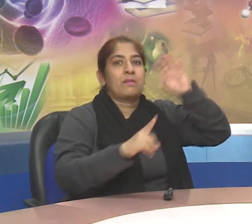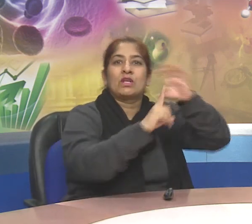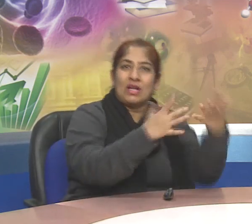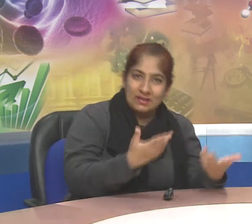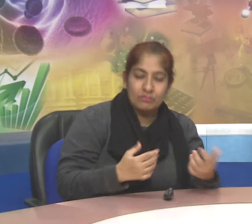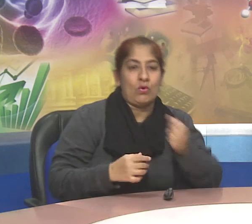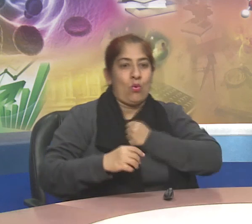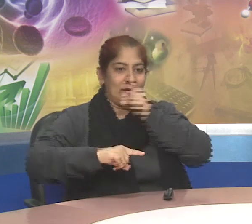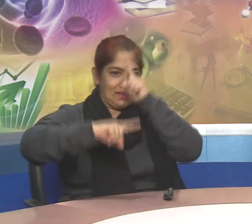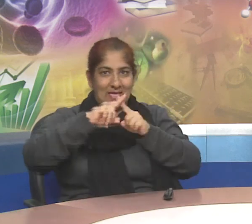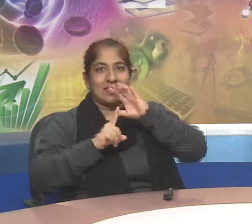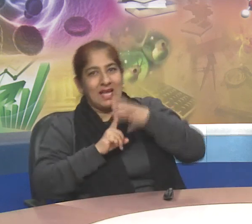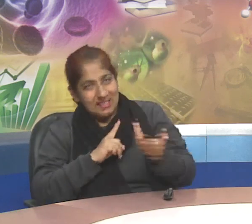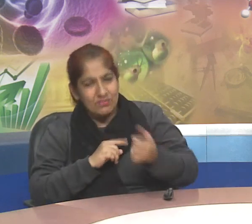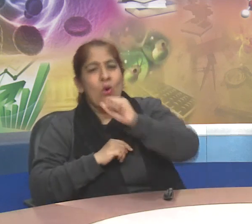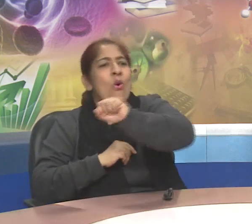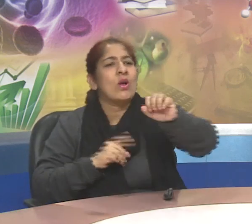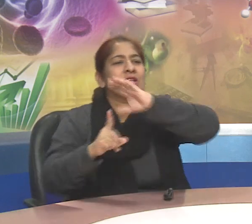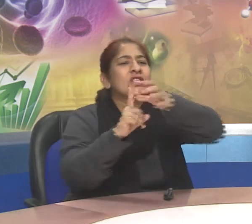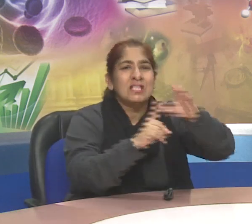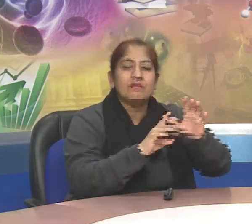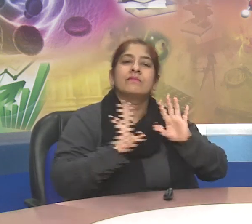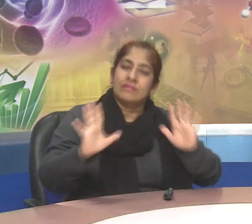We have different types of culture. For example,